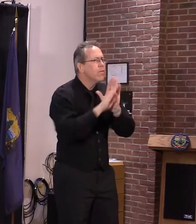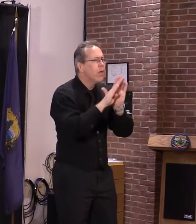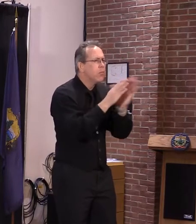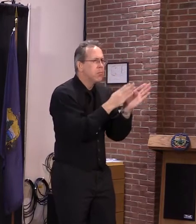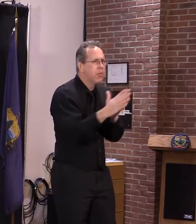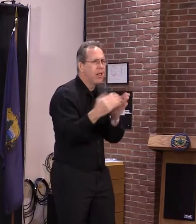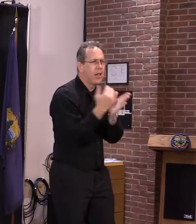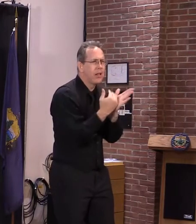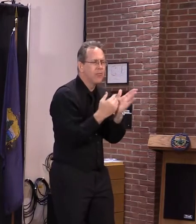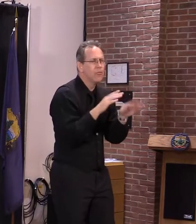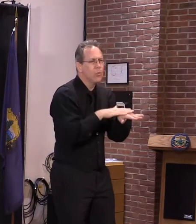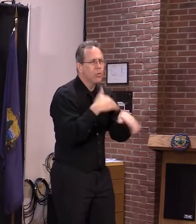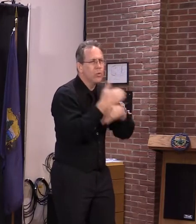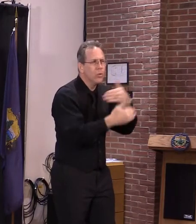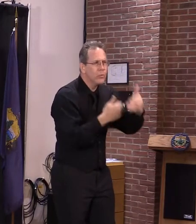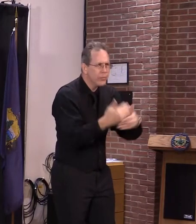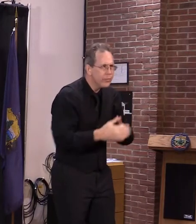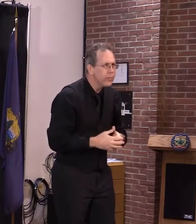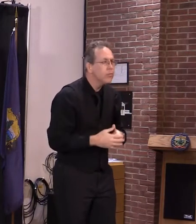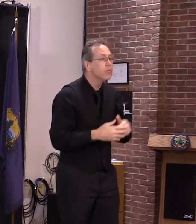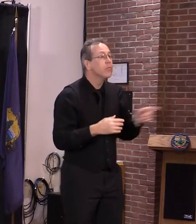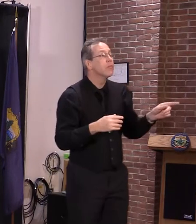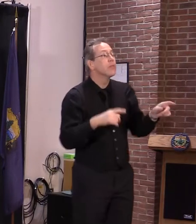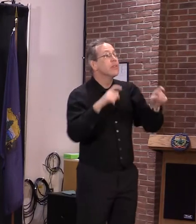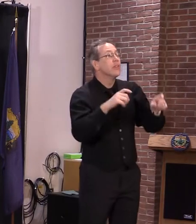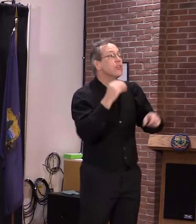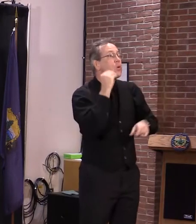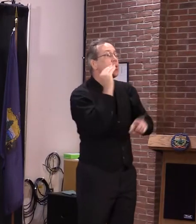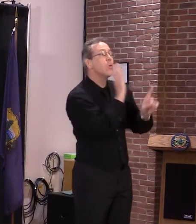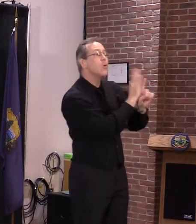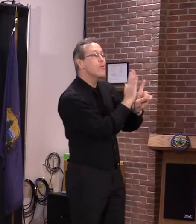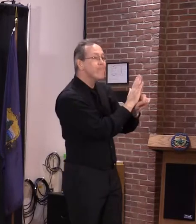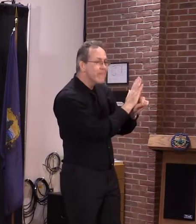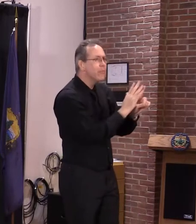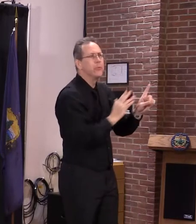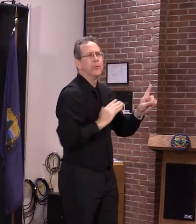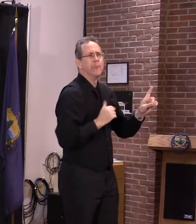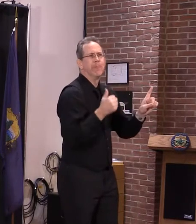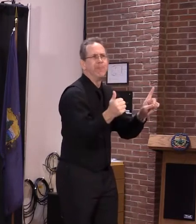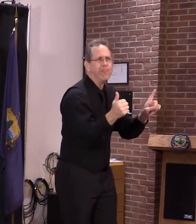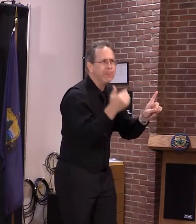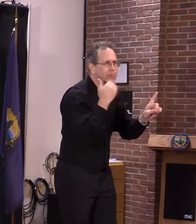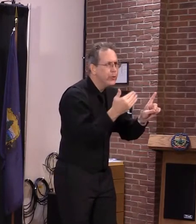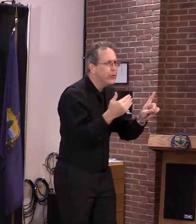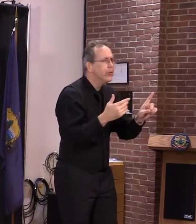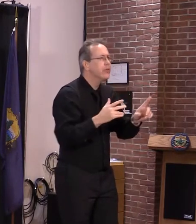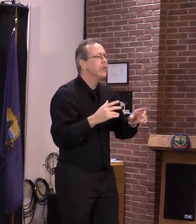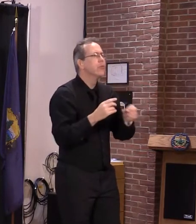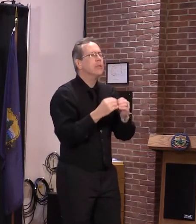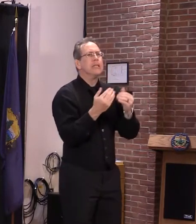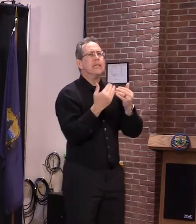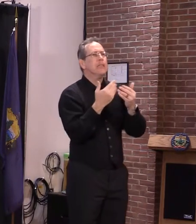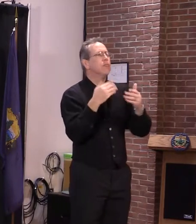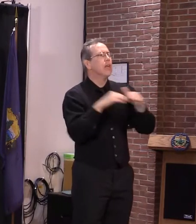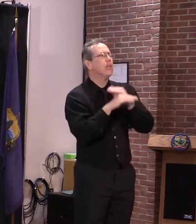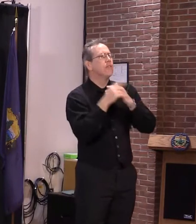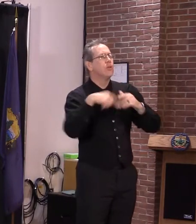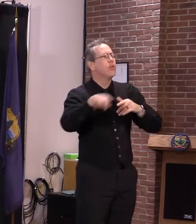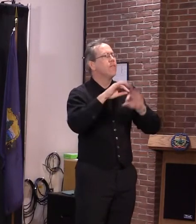With tests at home, the old contact tracing process in school has been replaced with a more general response notification